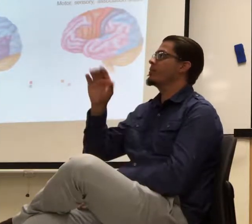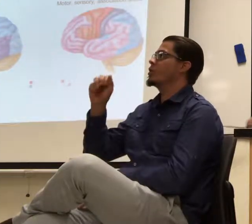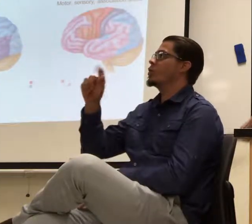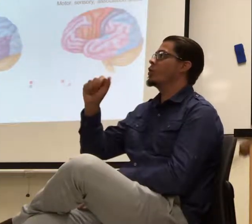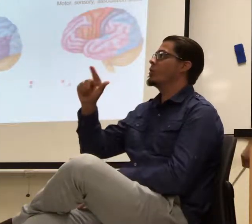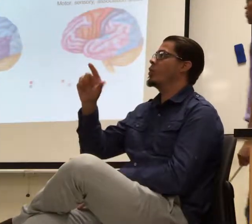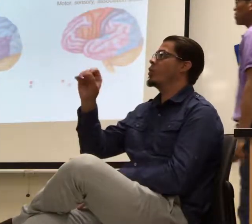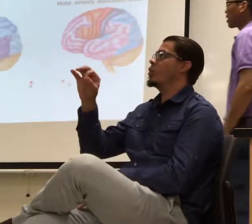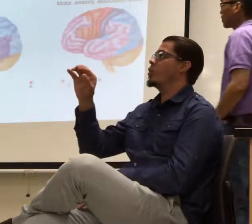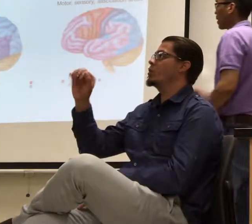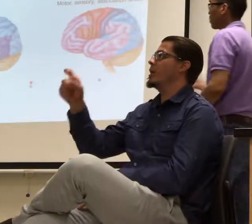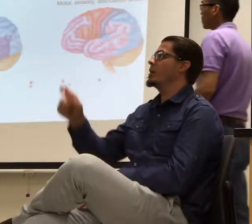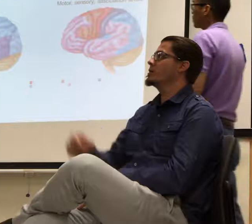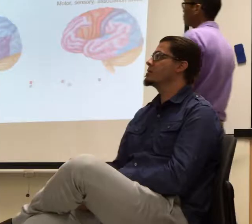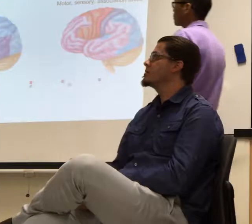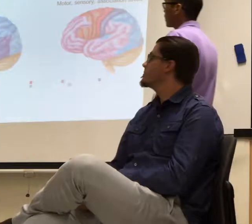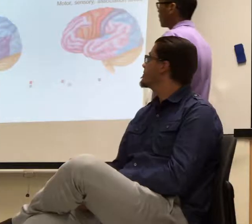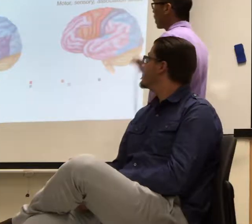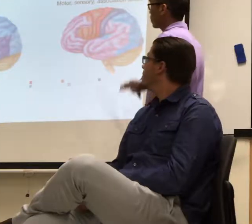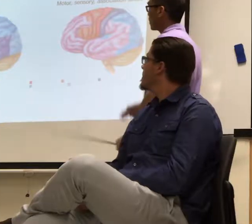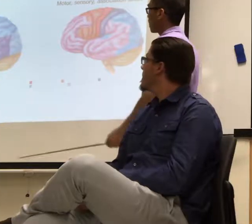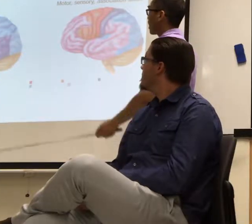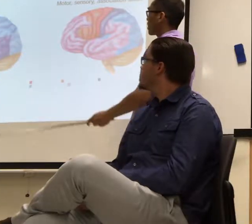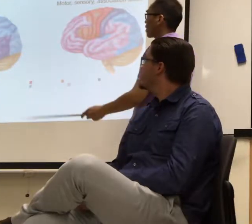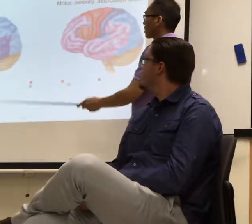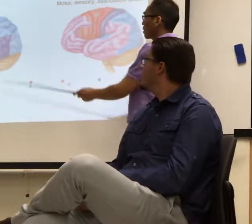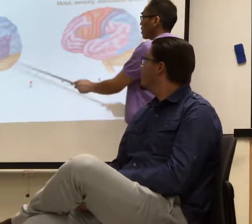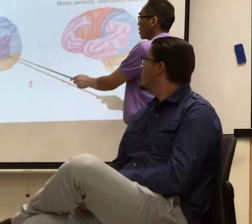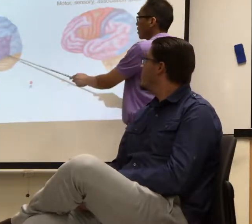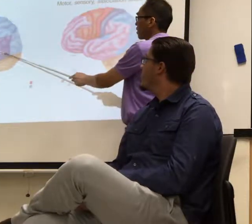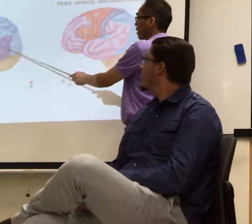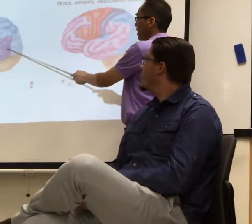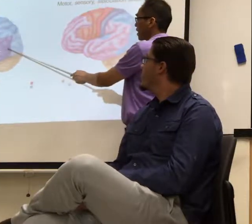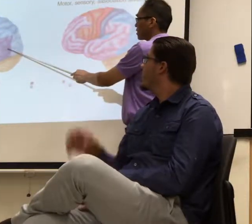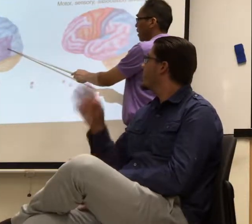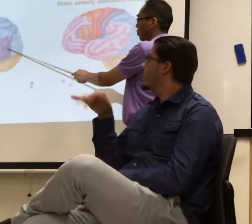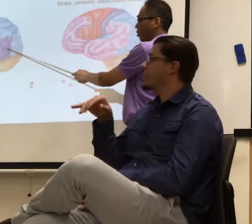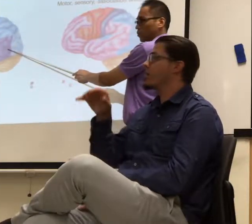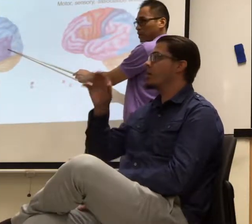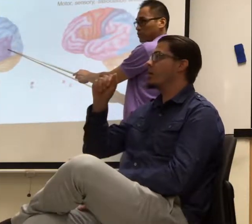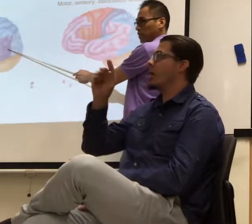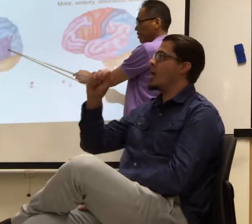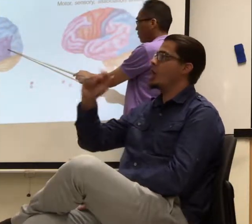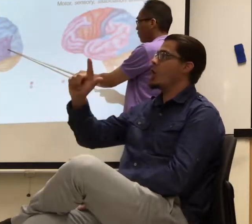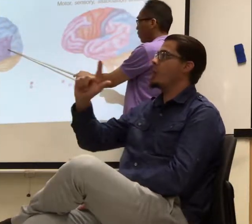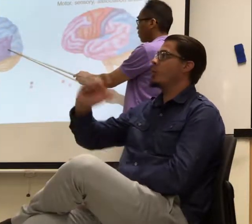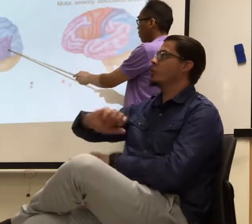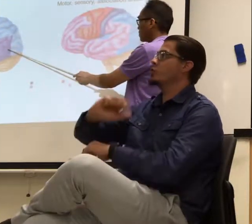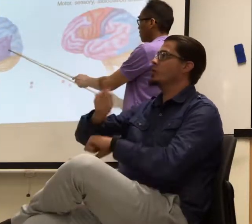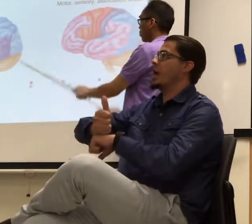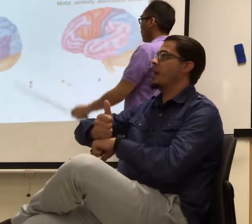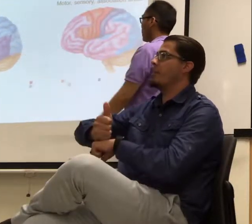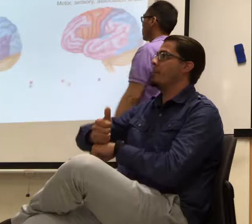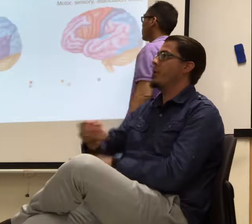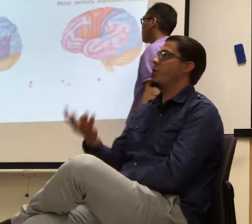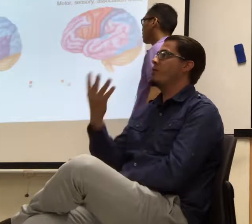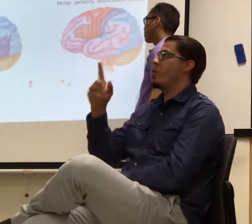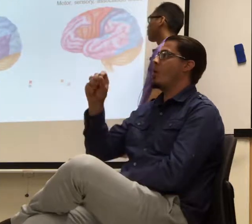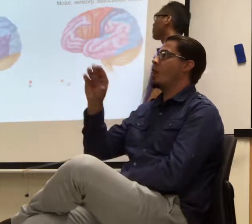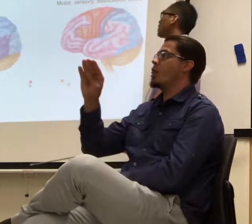4 lobes that we talked about. That would be like the anatomical arrangement, the 4 lobes of the